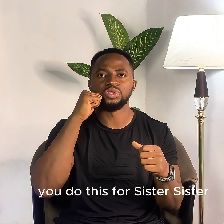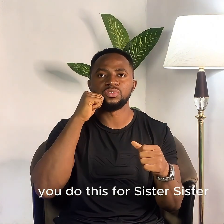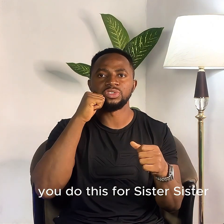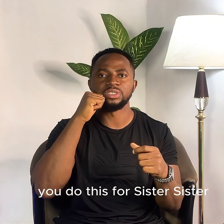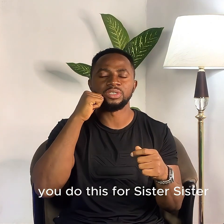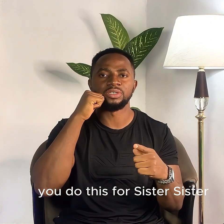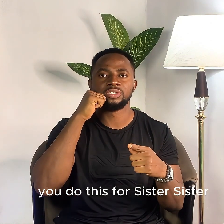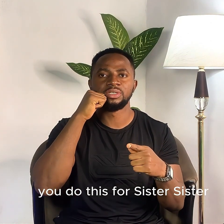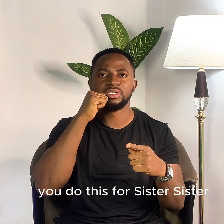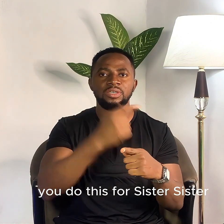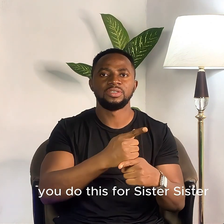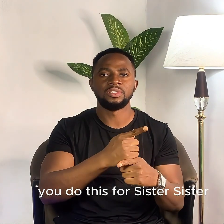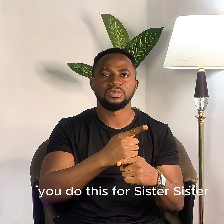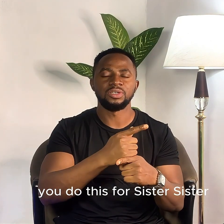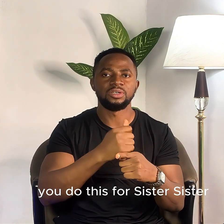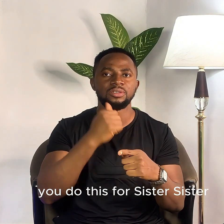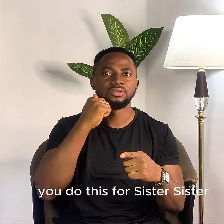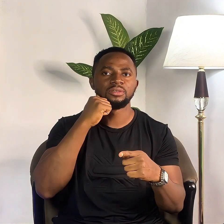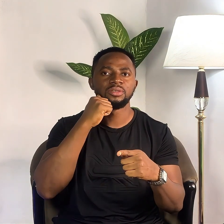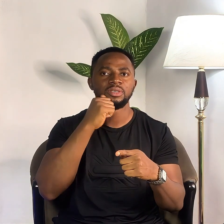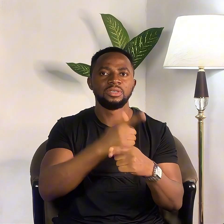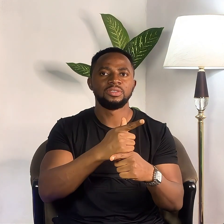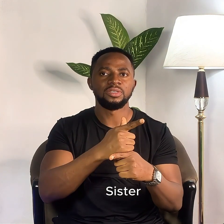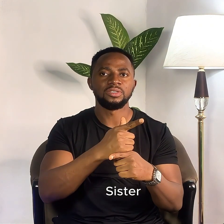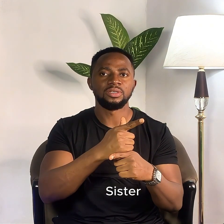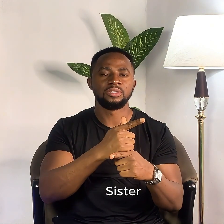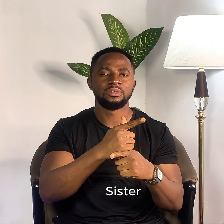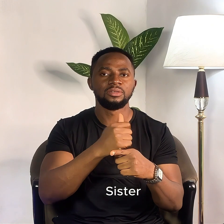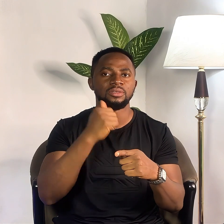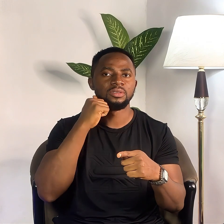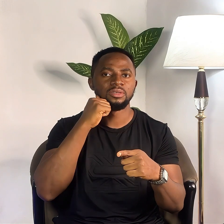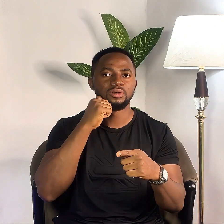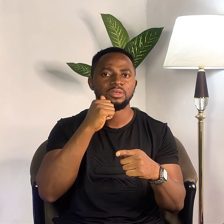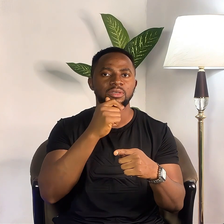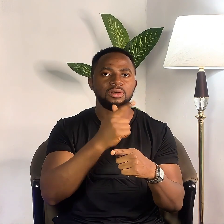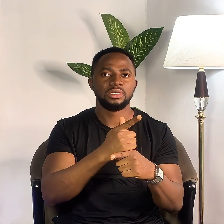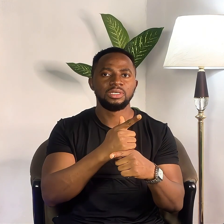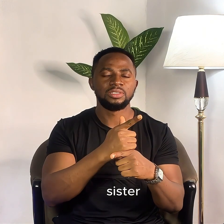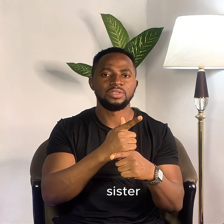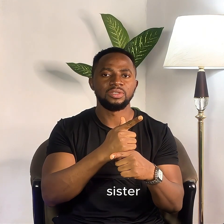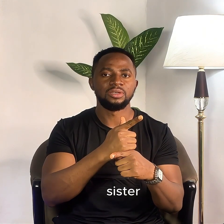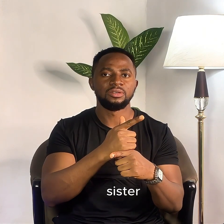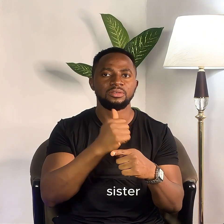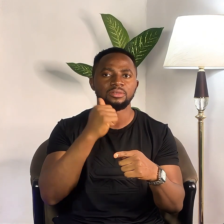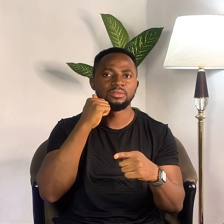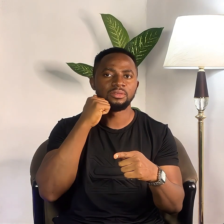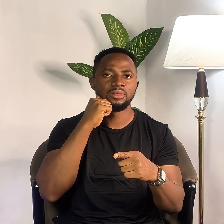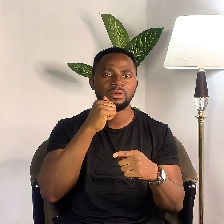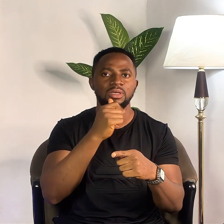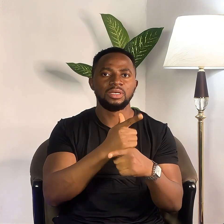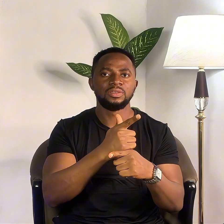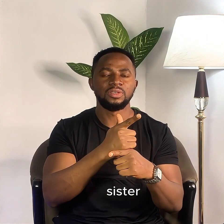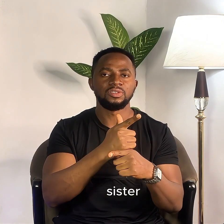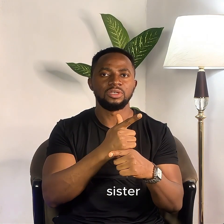for sister, sister, sister, sister, sister,